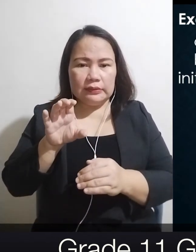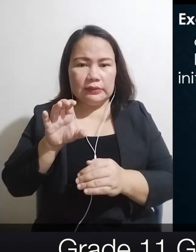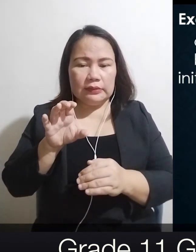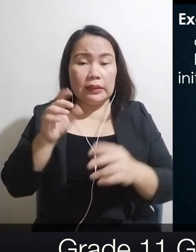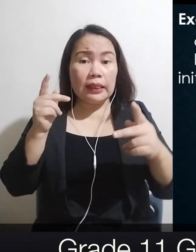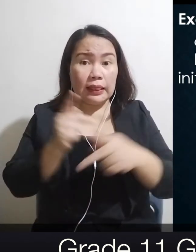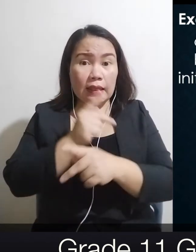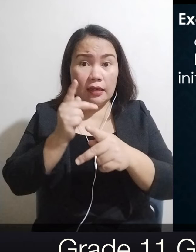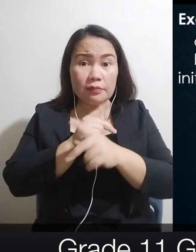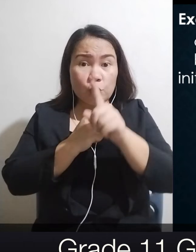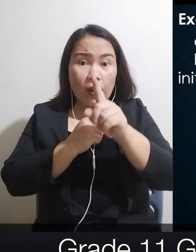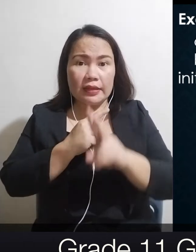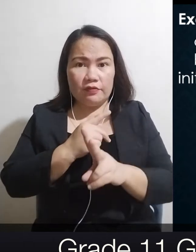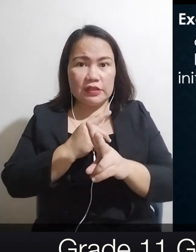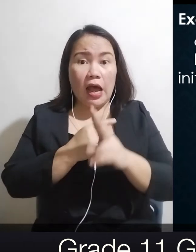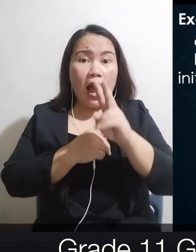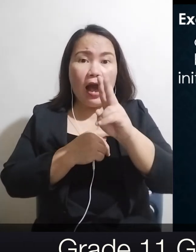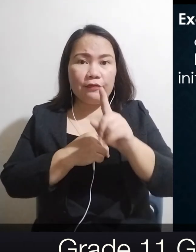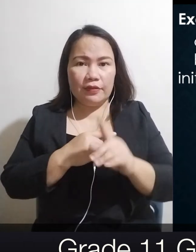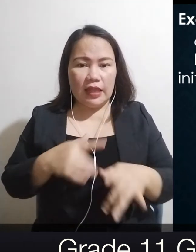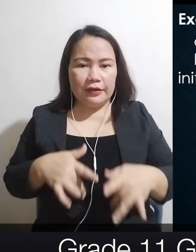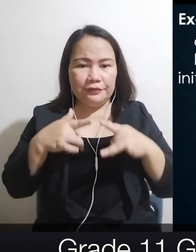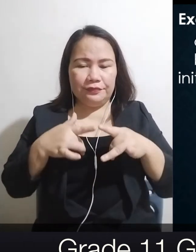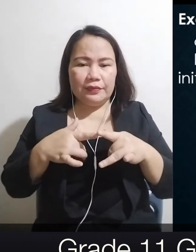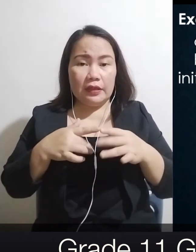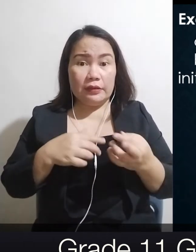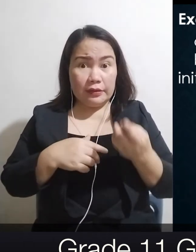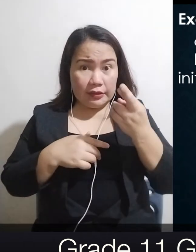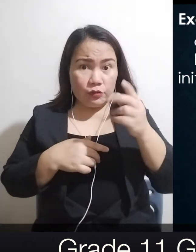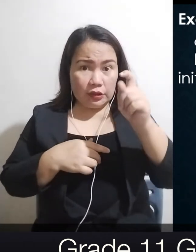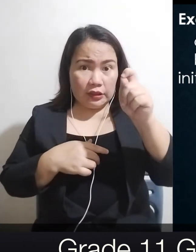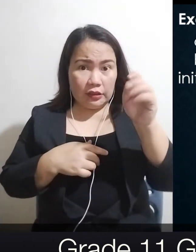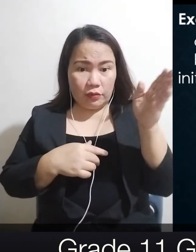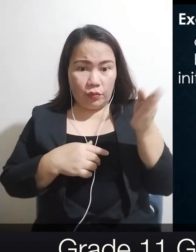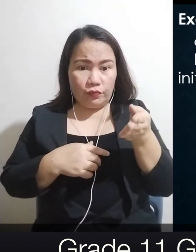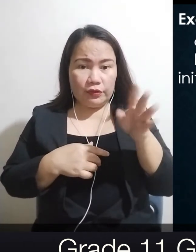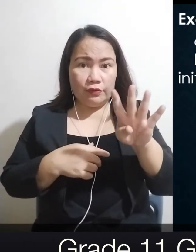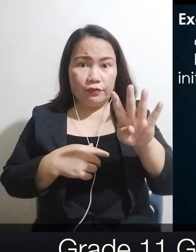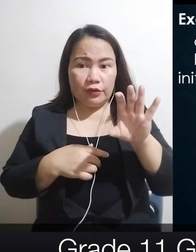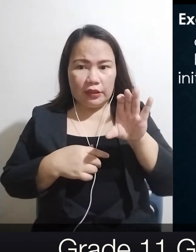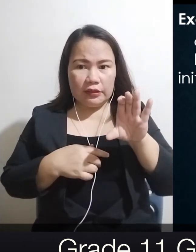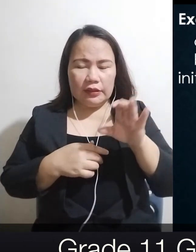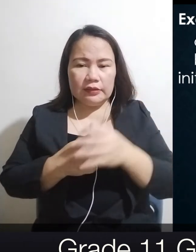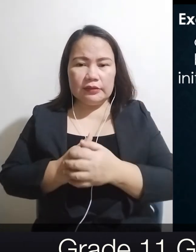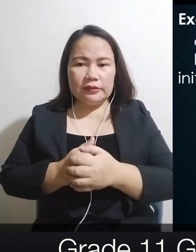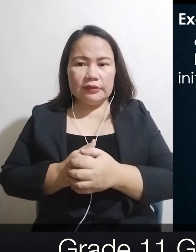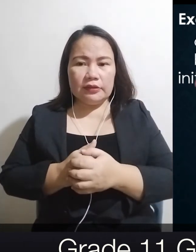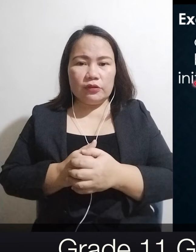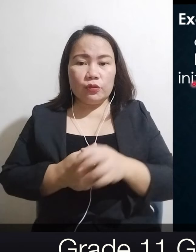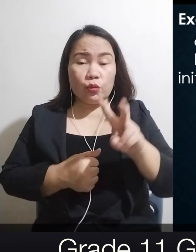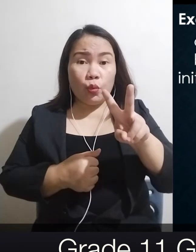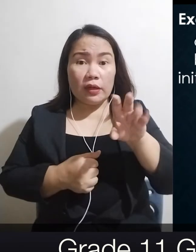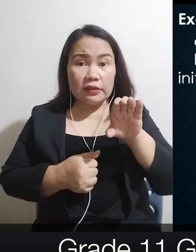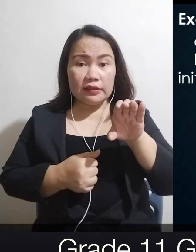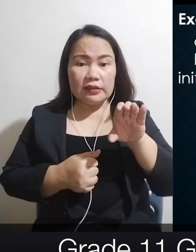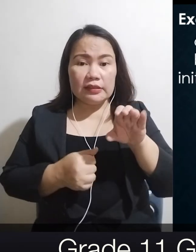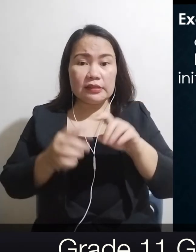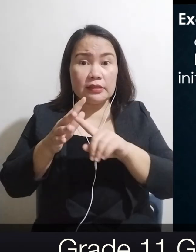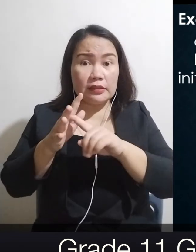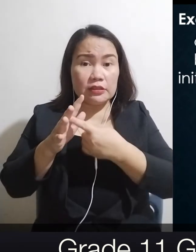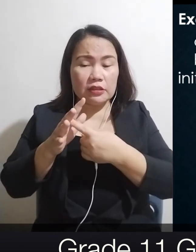to 200 times 1 half raised to t over 400. So again, 200, that is the initial